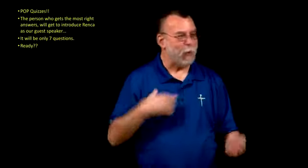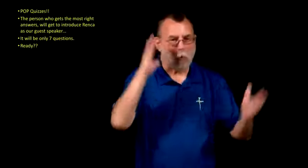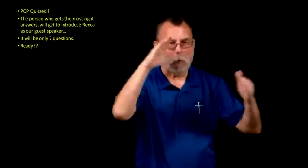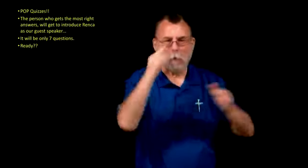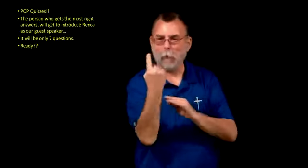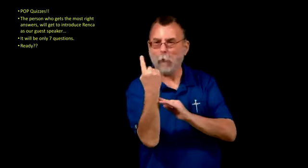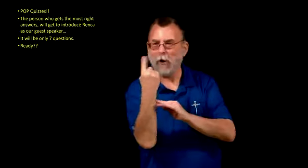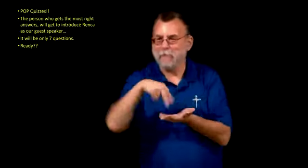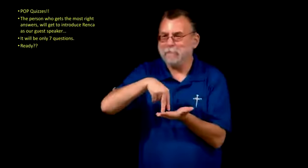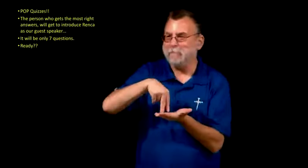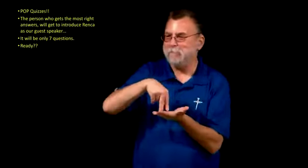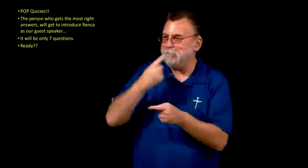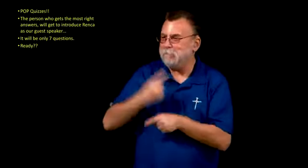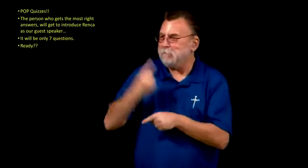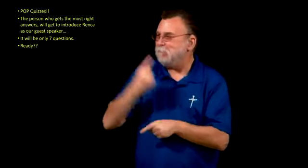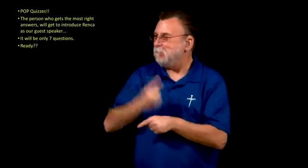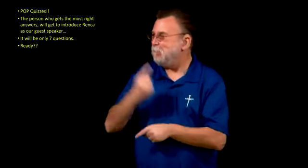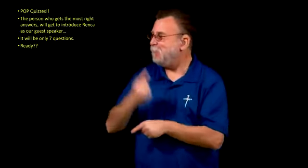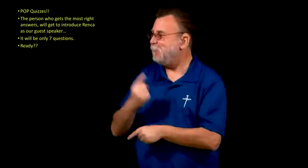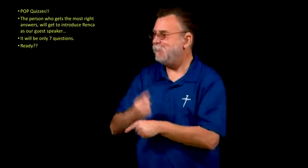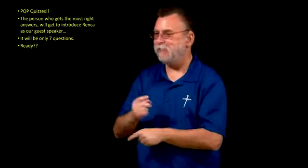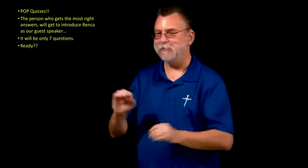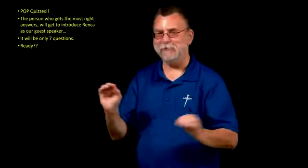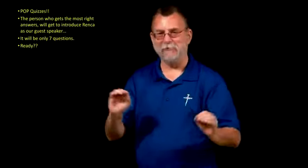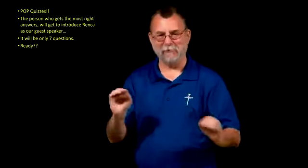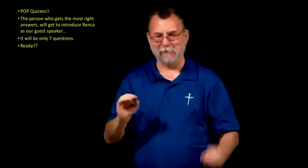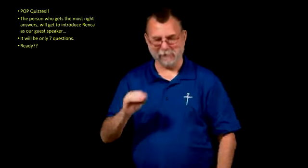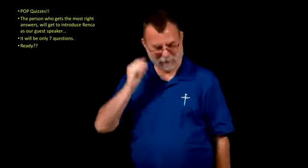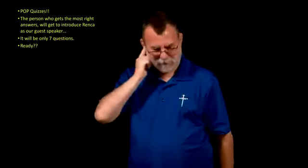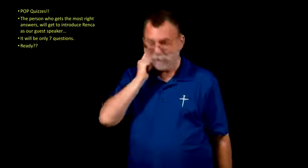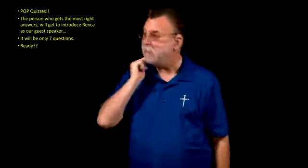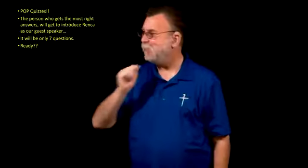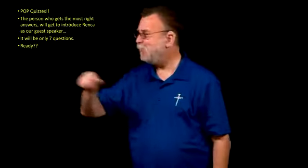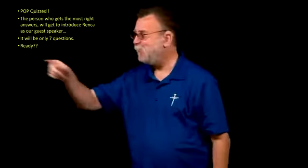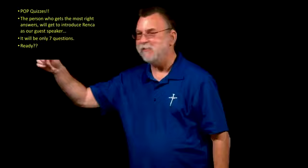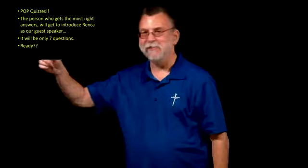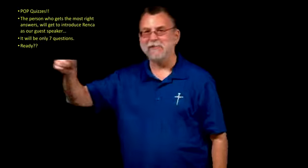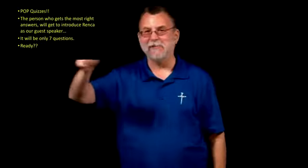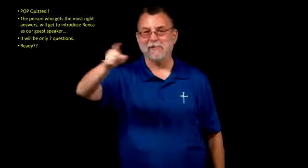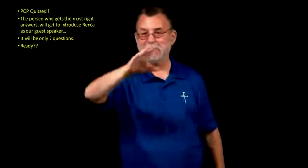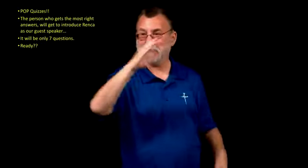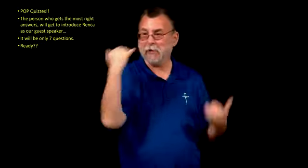Okay, who's left? I'm looking for one person still standing. Is there nobody still standing?